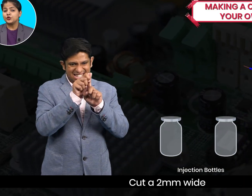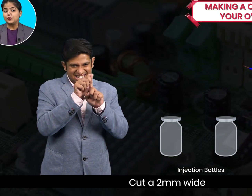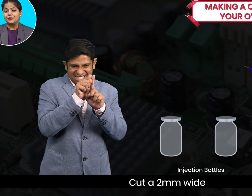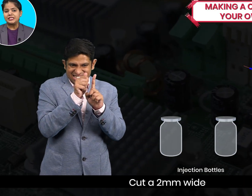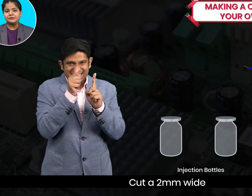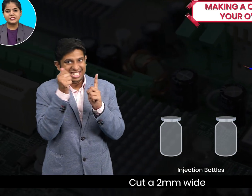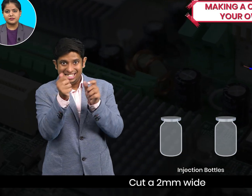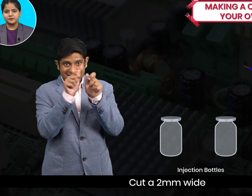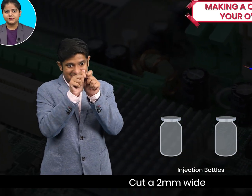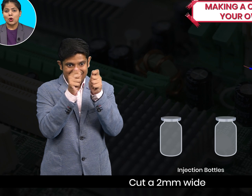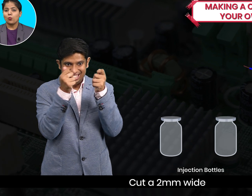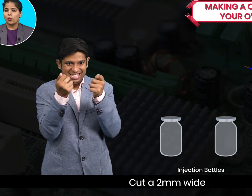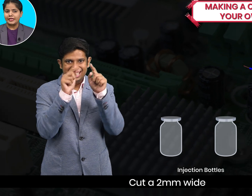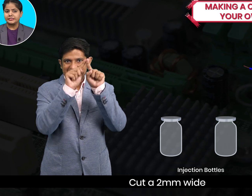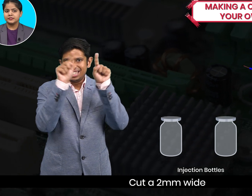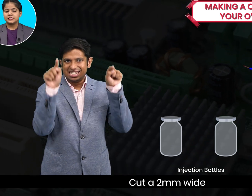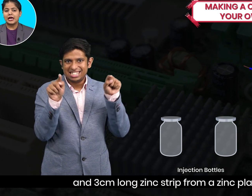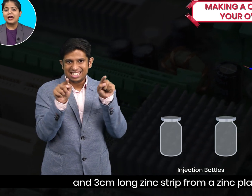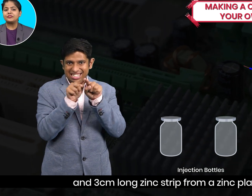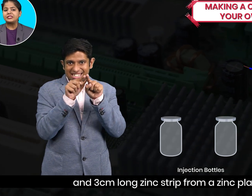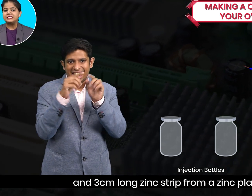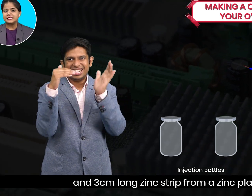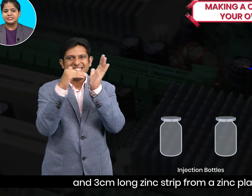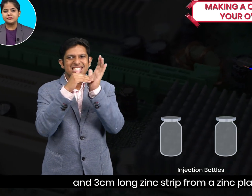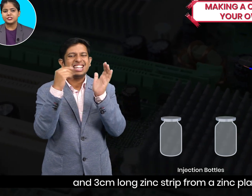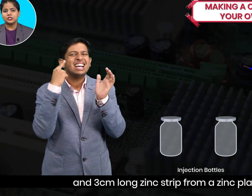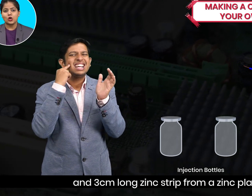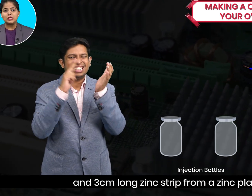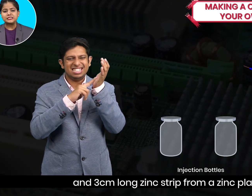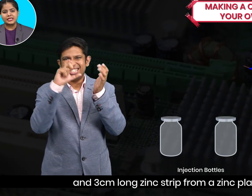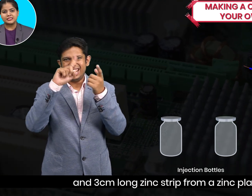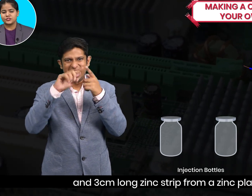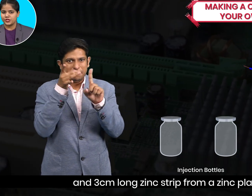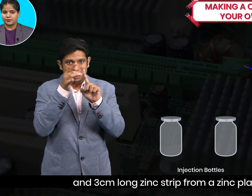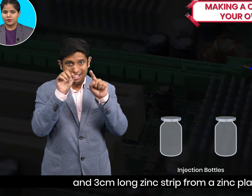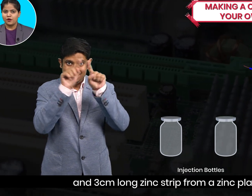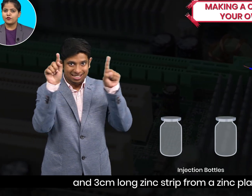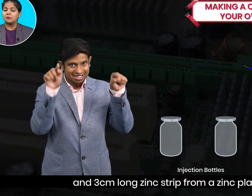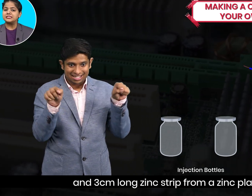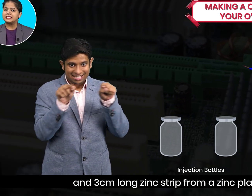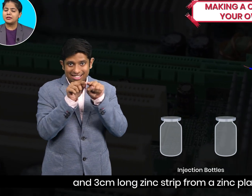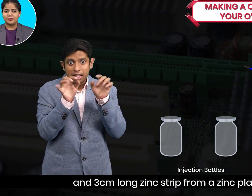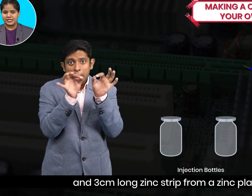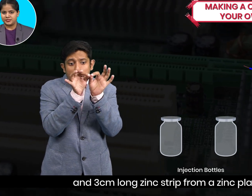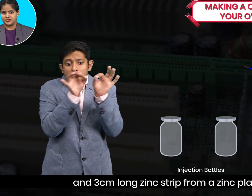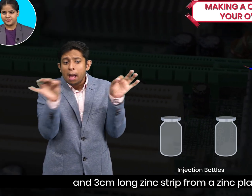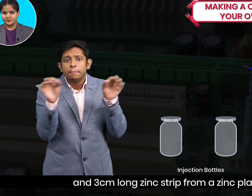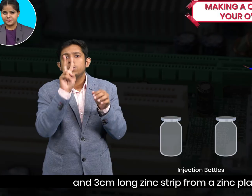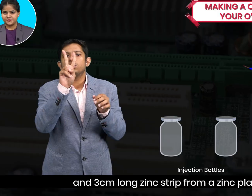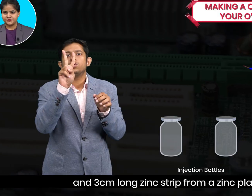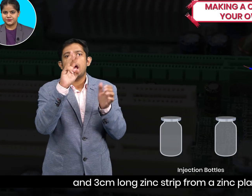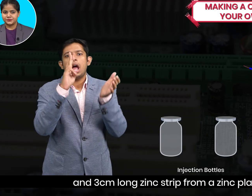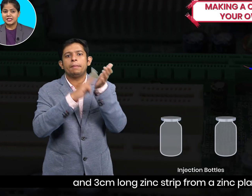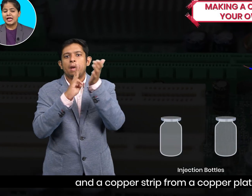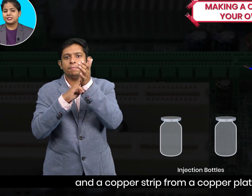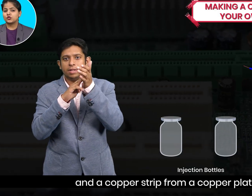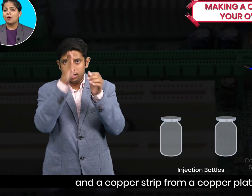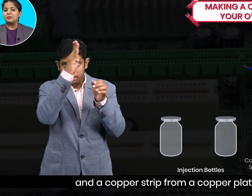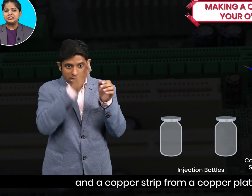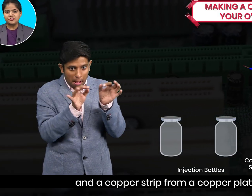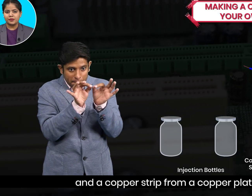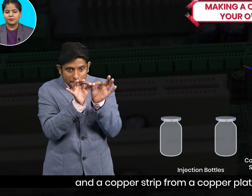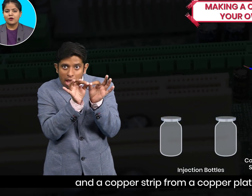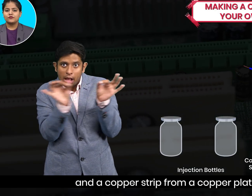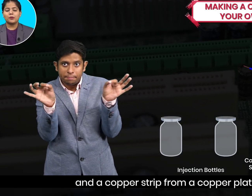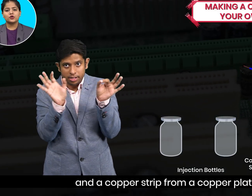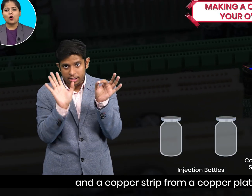Cut a 2 mm wide and 3 cm long zinc strip from a zinc plate and a